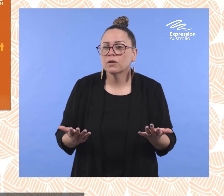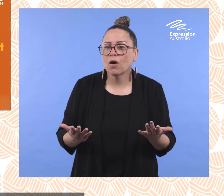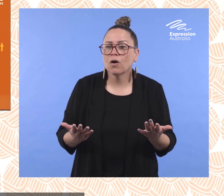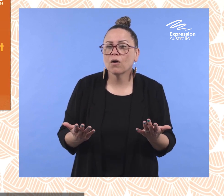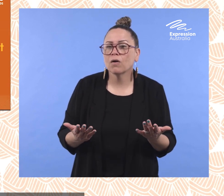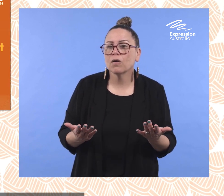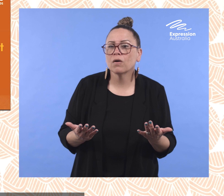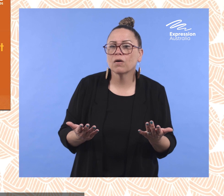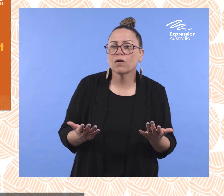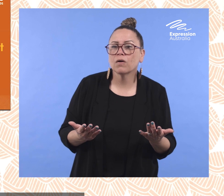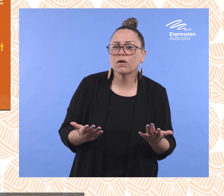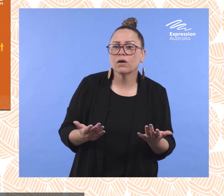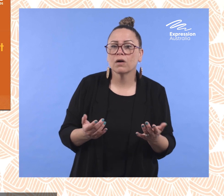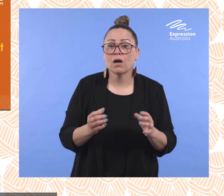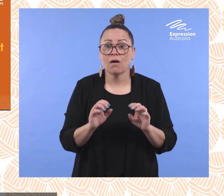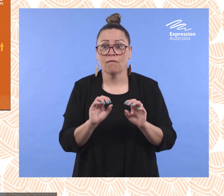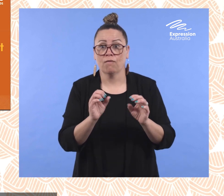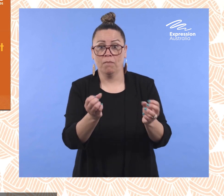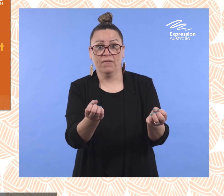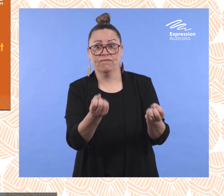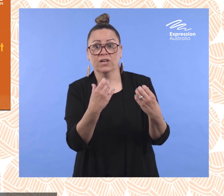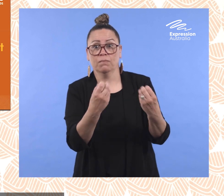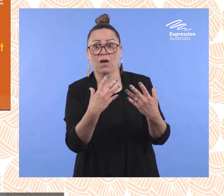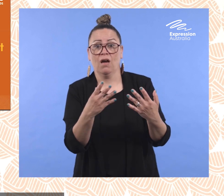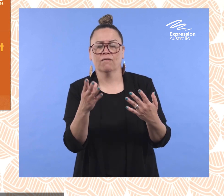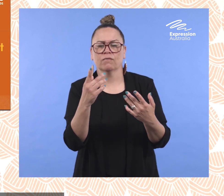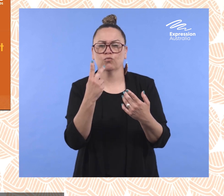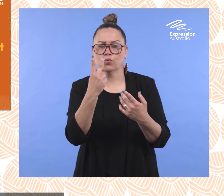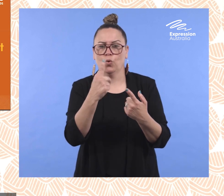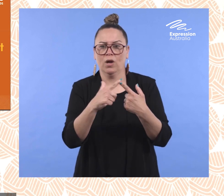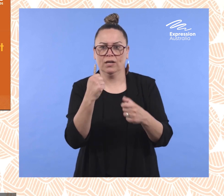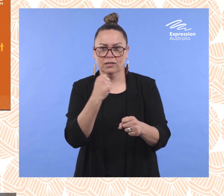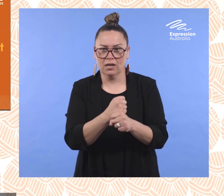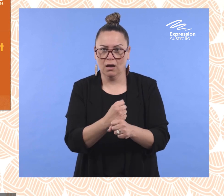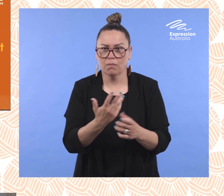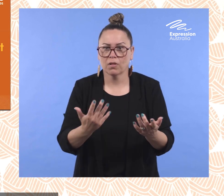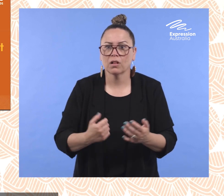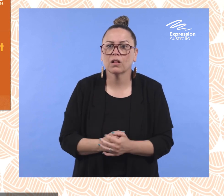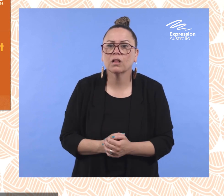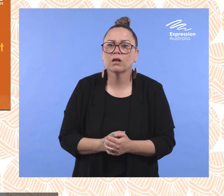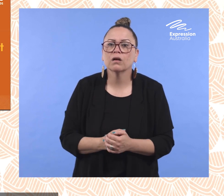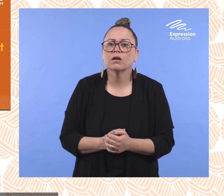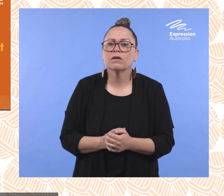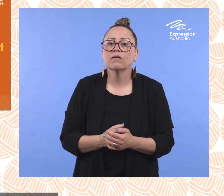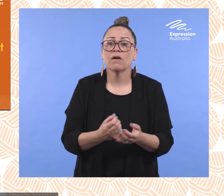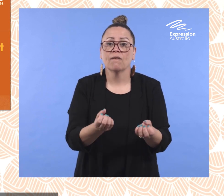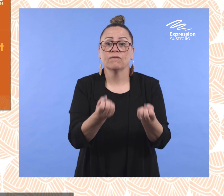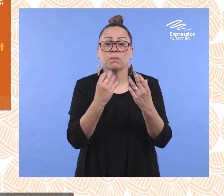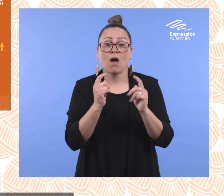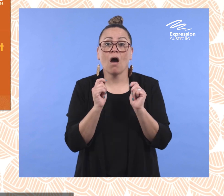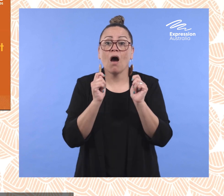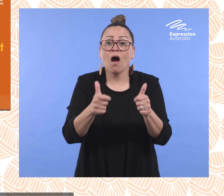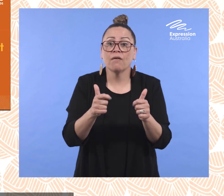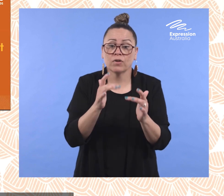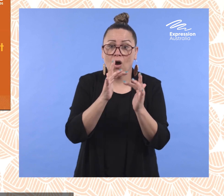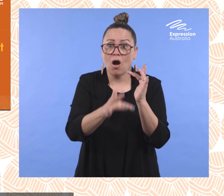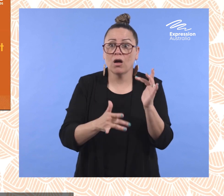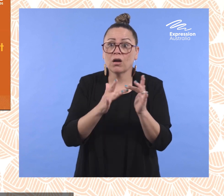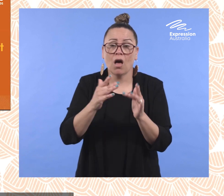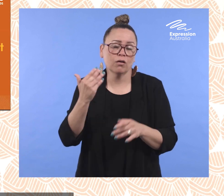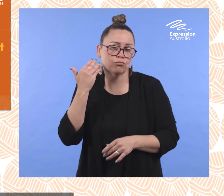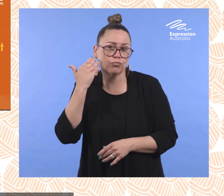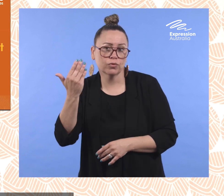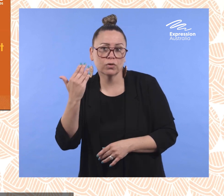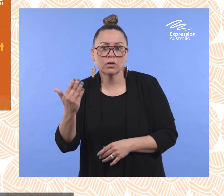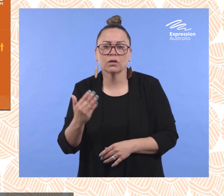this is feedback too. I've going to use 2 examples to start with, Aunty Munya. Yep. And this was feedback after a webinar,